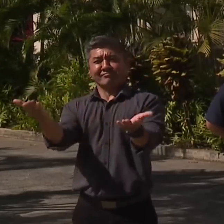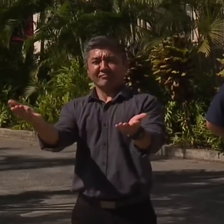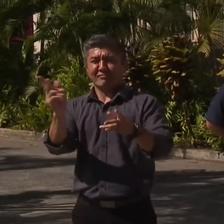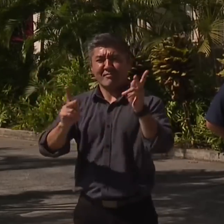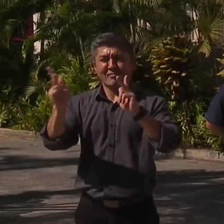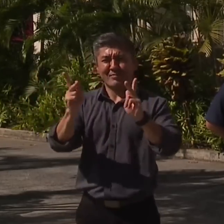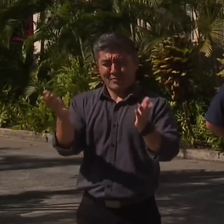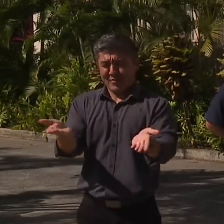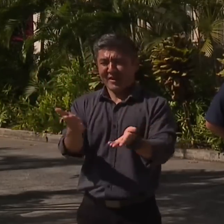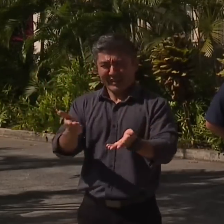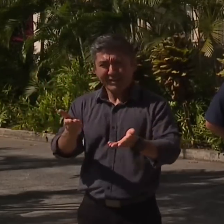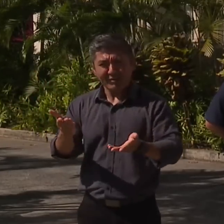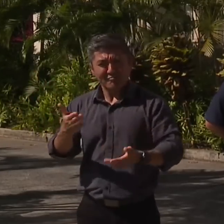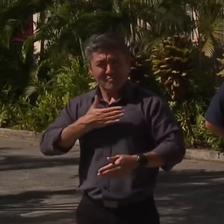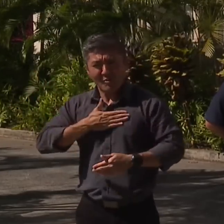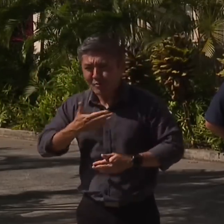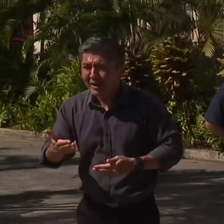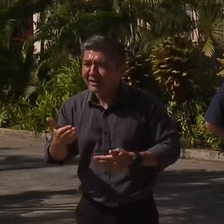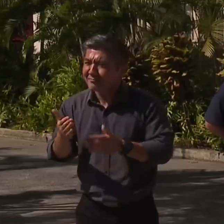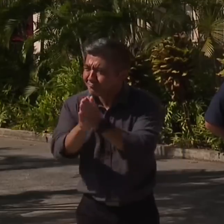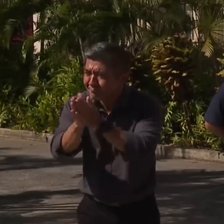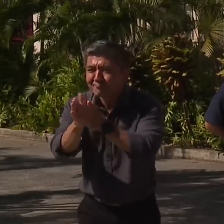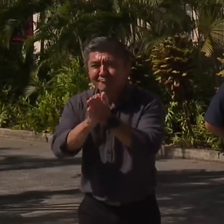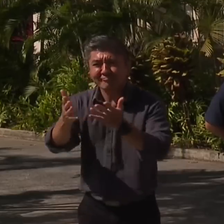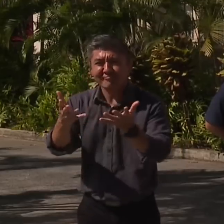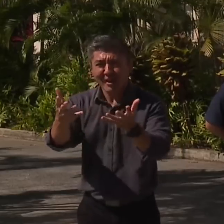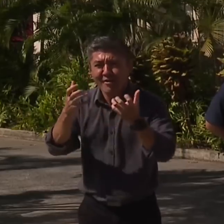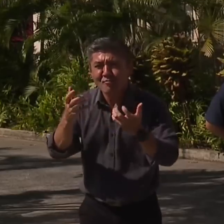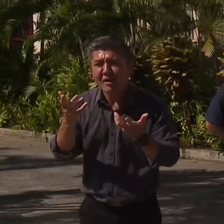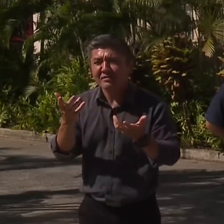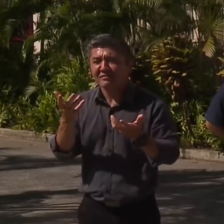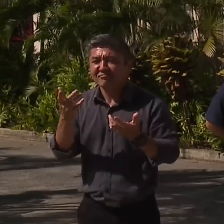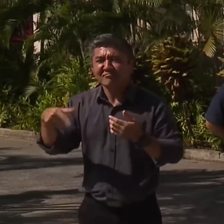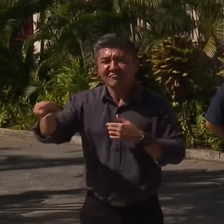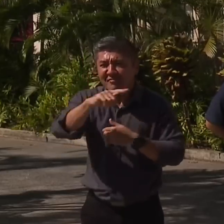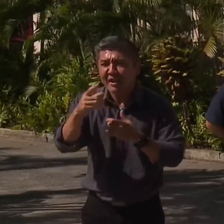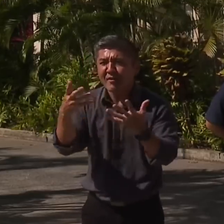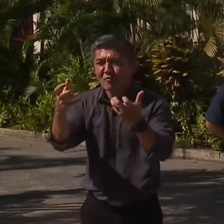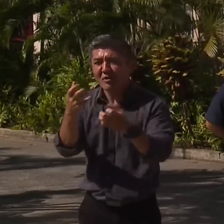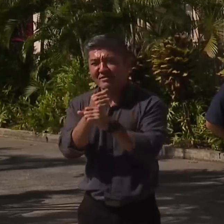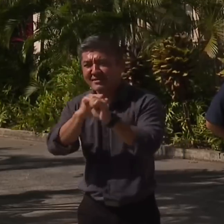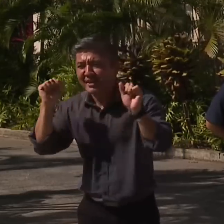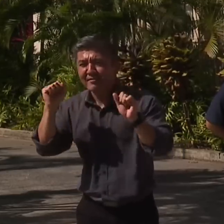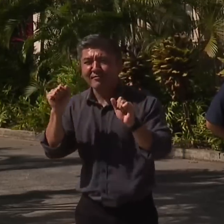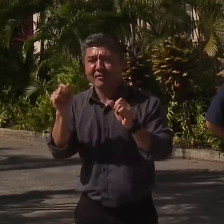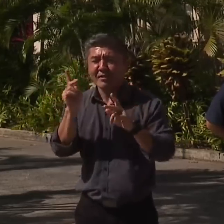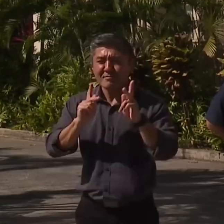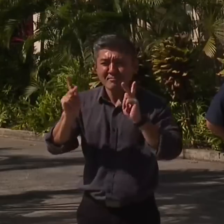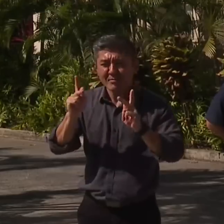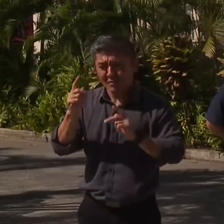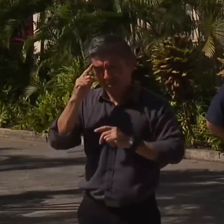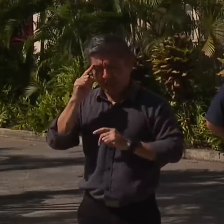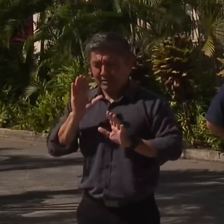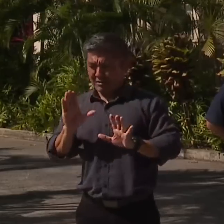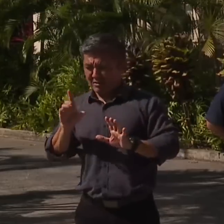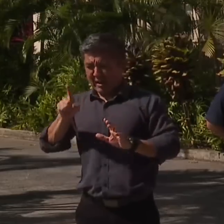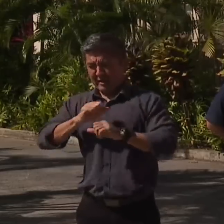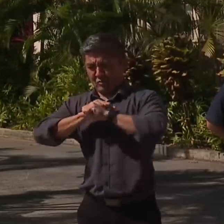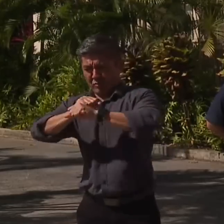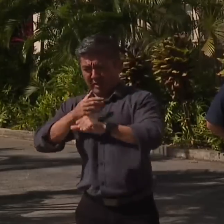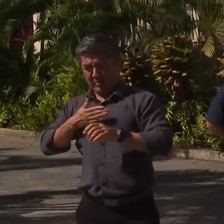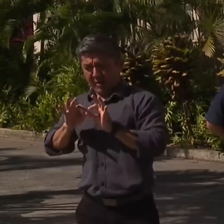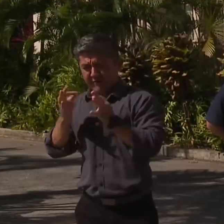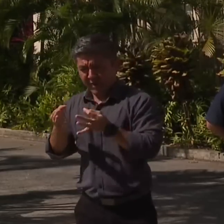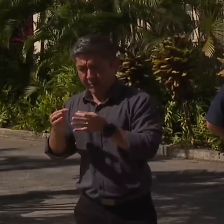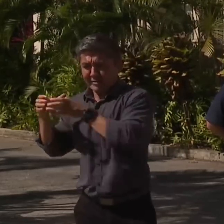of Oahu, that we are saying we're concerned, we want to protect ourselves and our family, our ohana. They stepped forward and